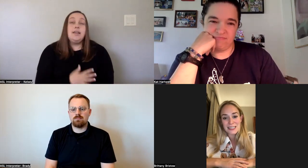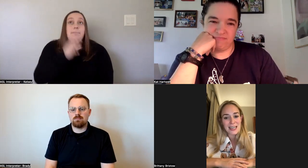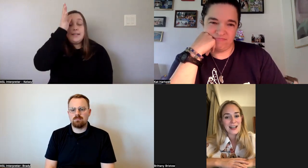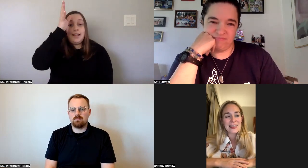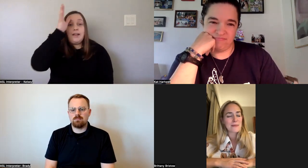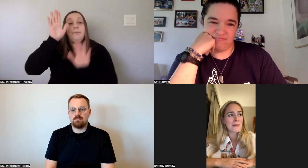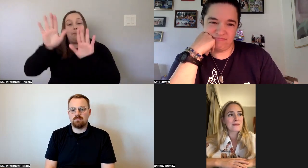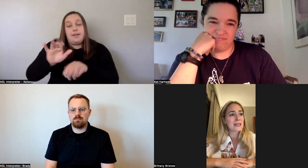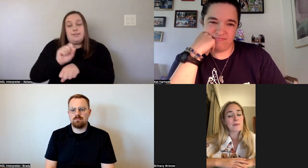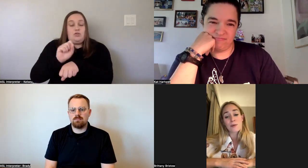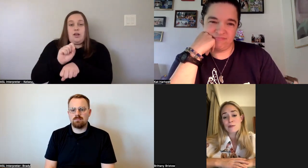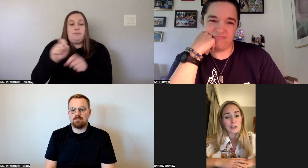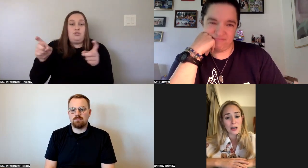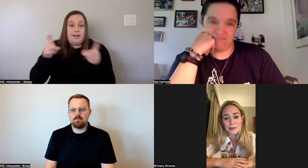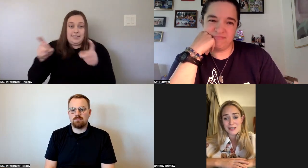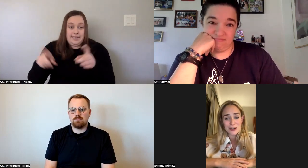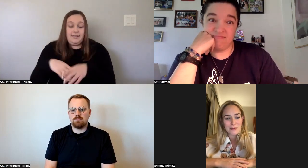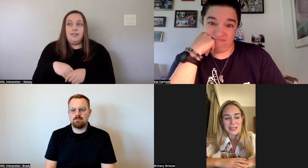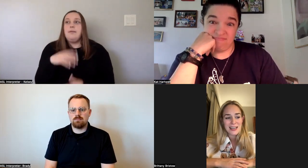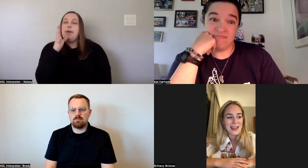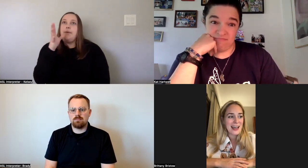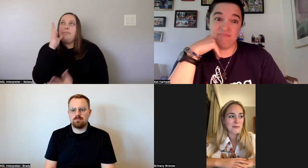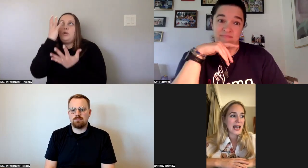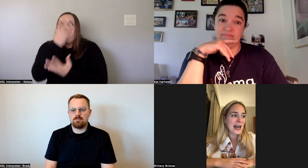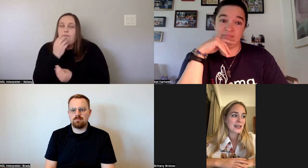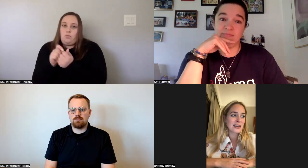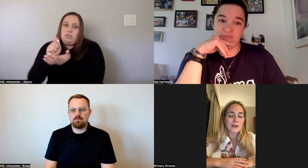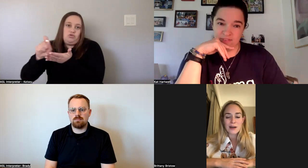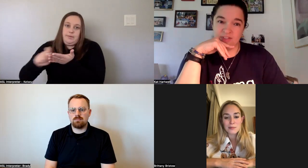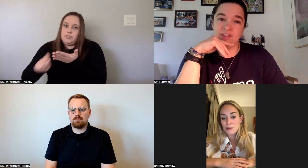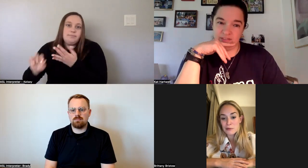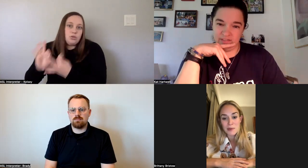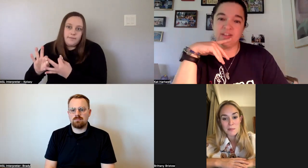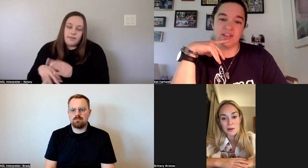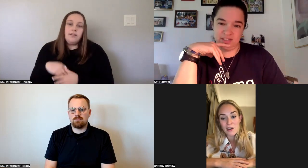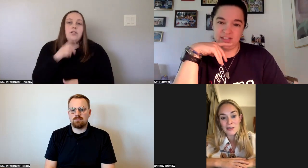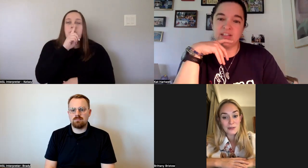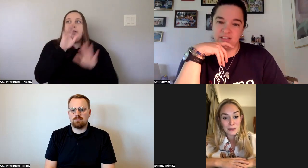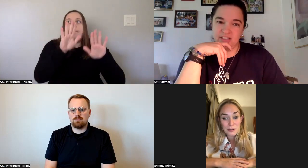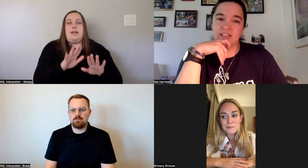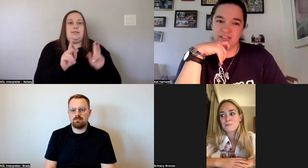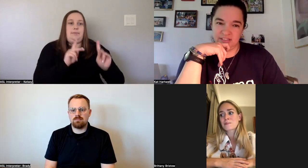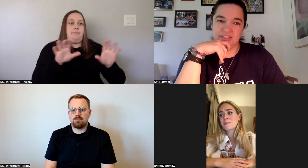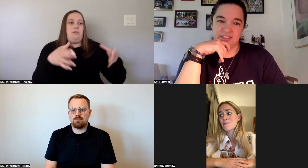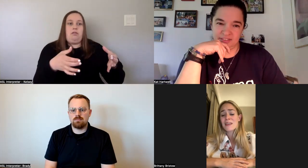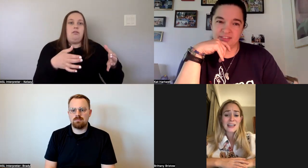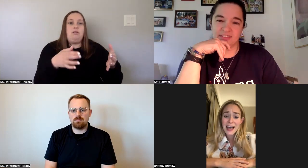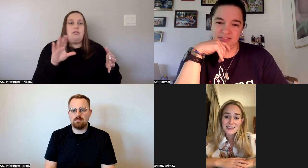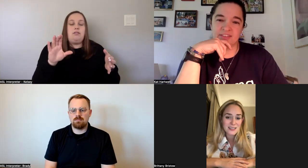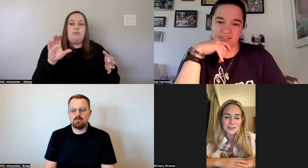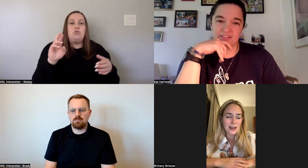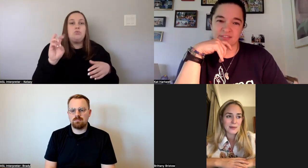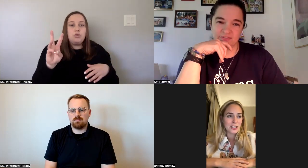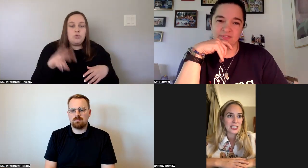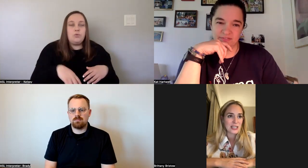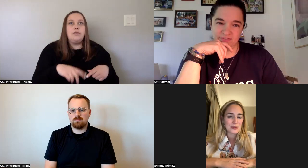job directing. I think my mom did a beautiful job on the script. And we had an incredible group of people on the crew, the